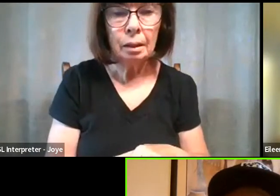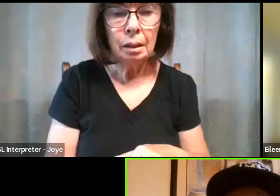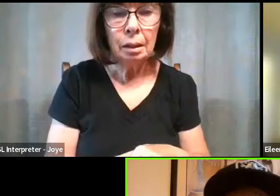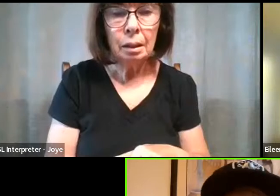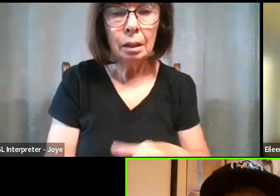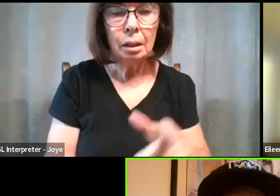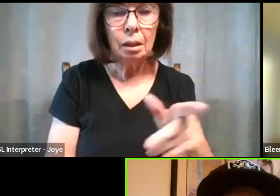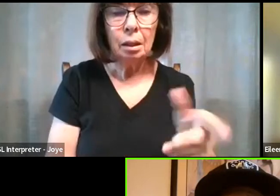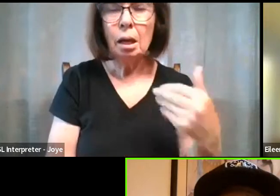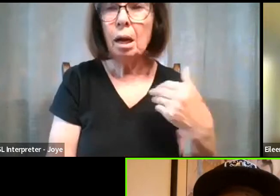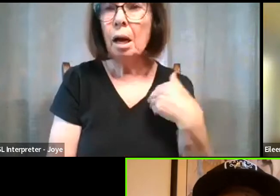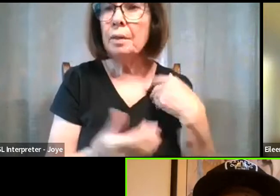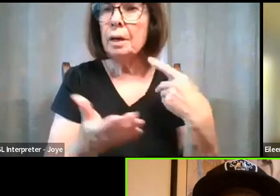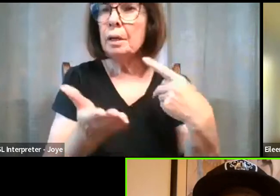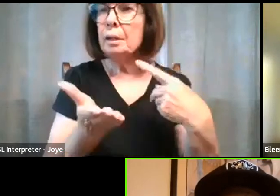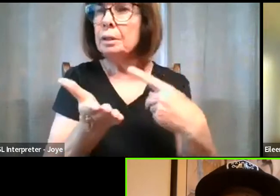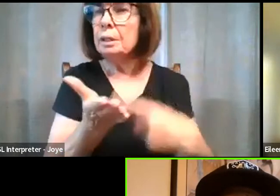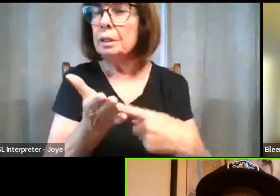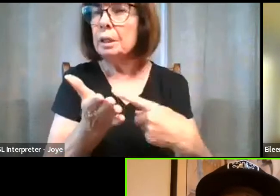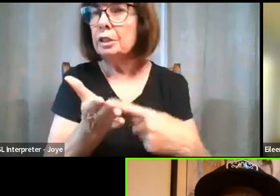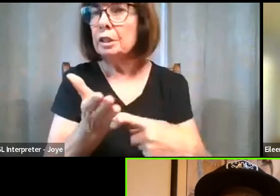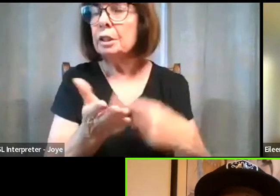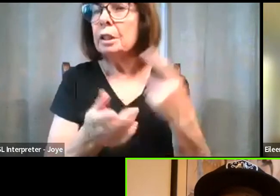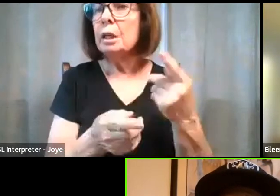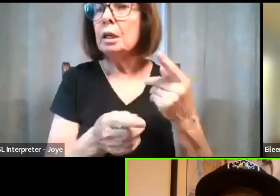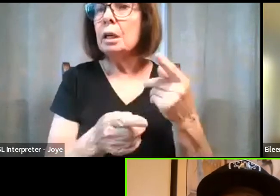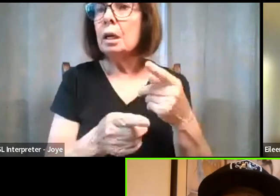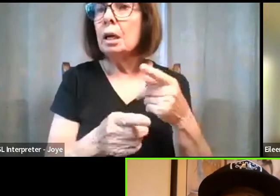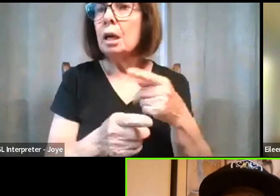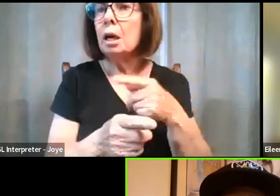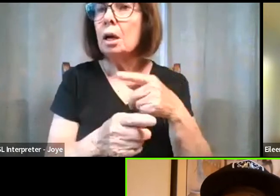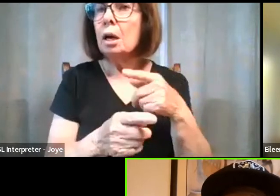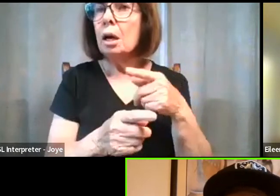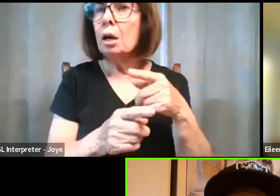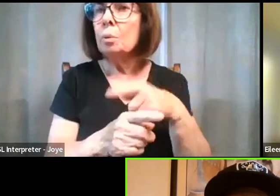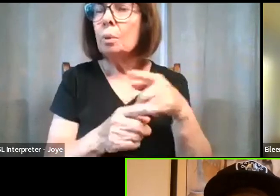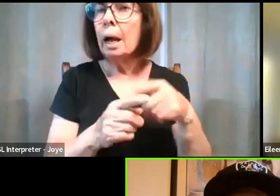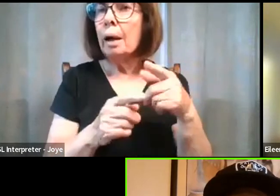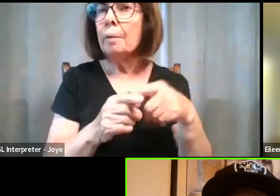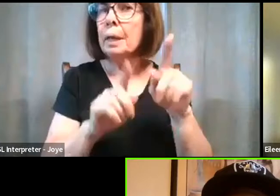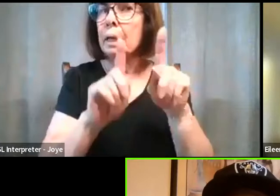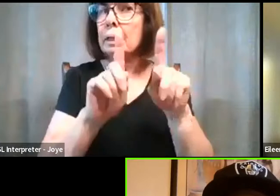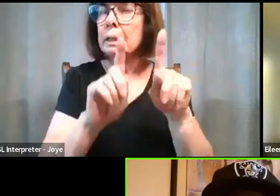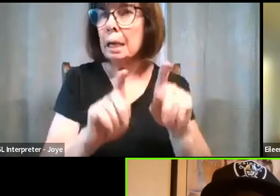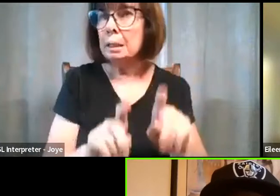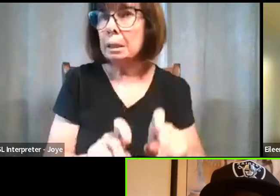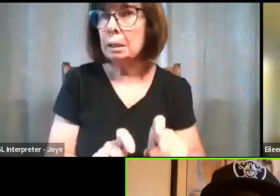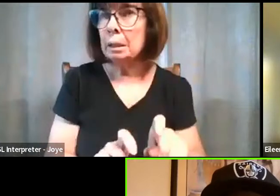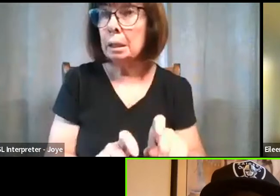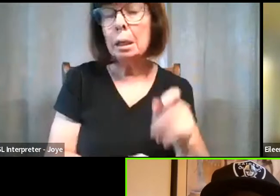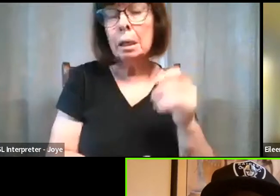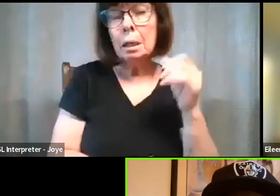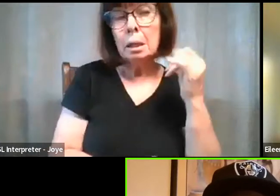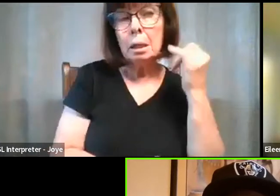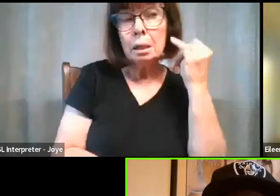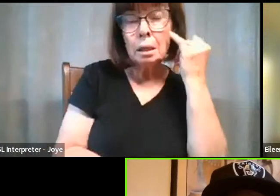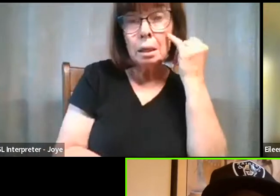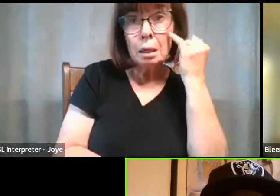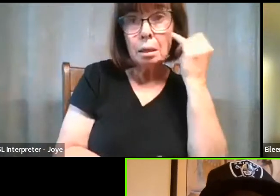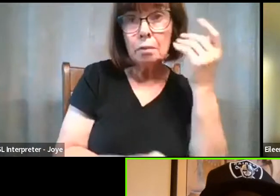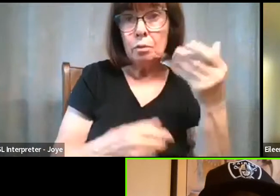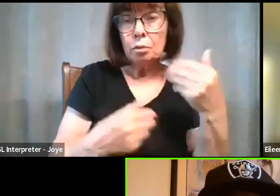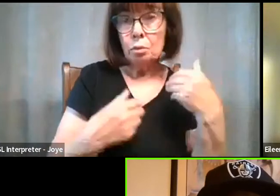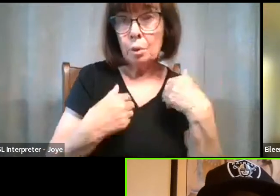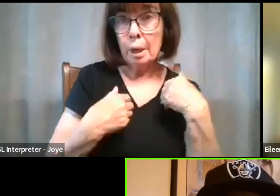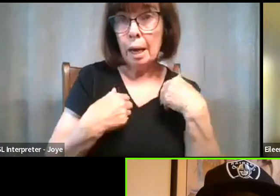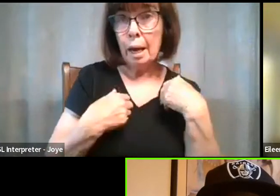discussions around the implementation of home tests? Because if there is the ability to